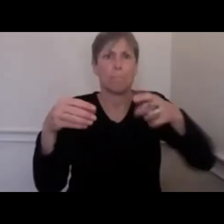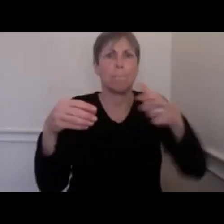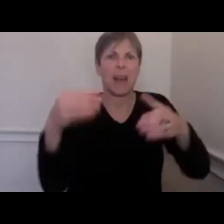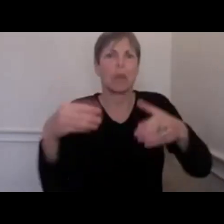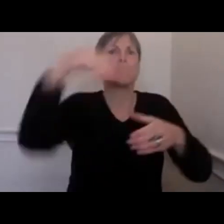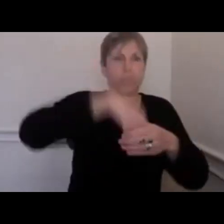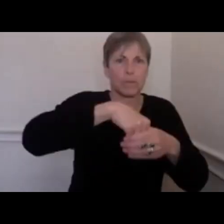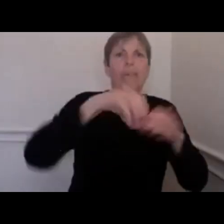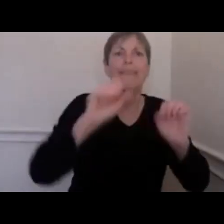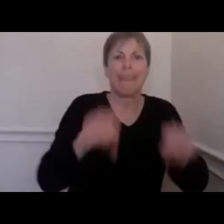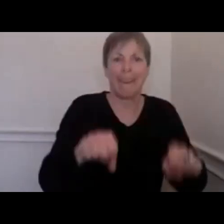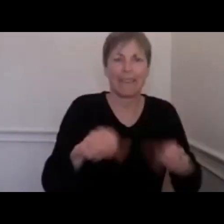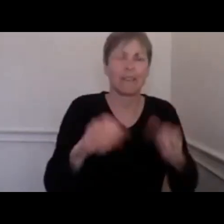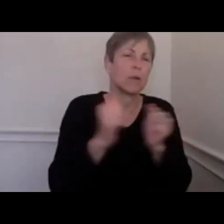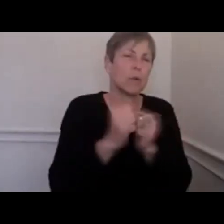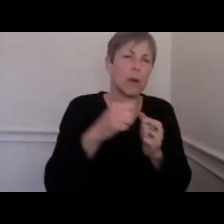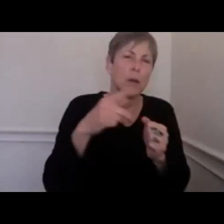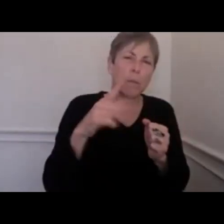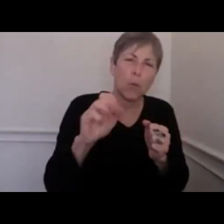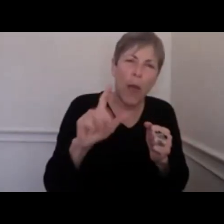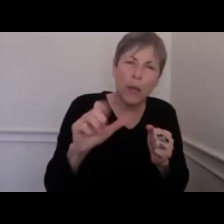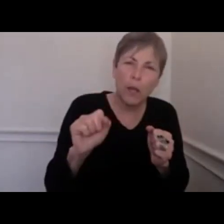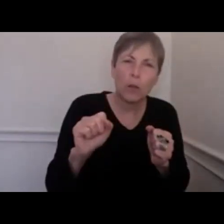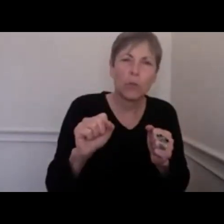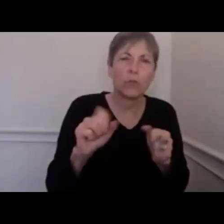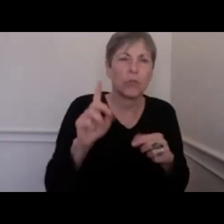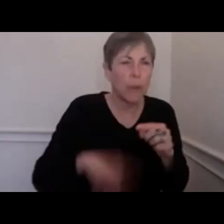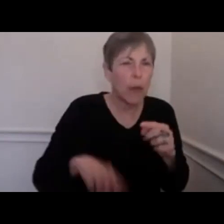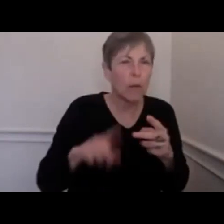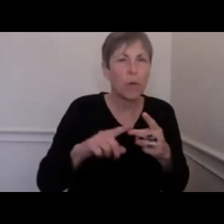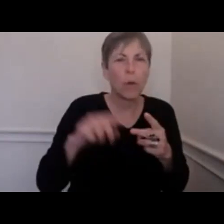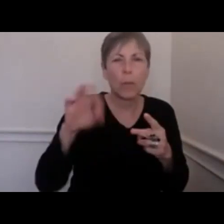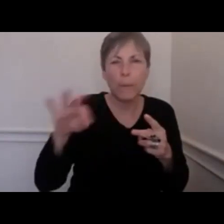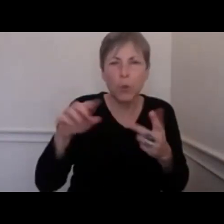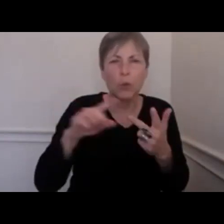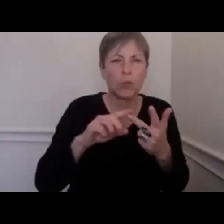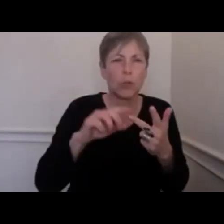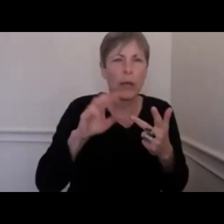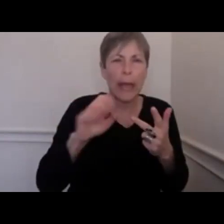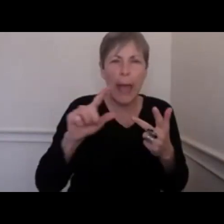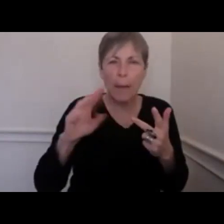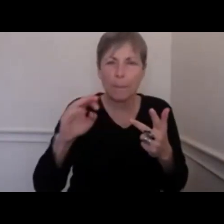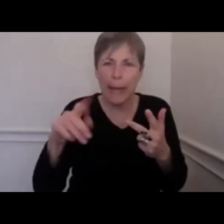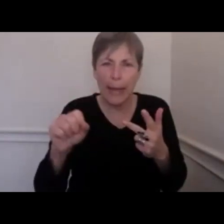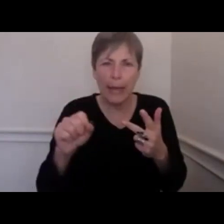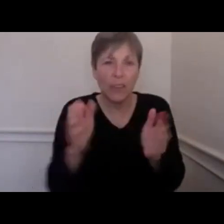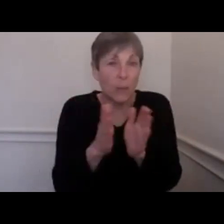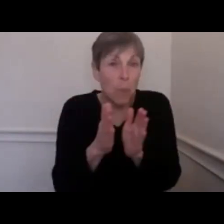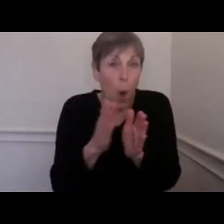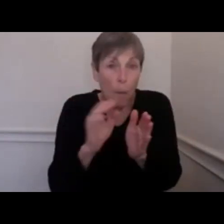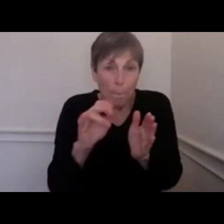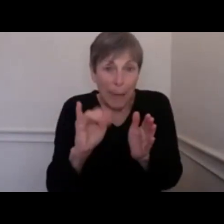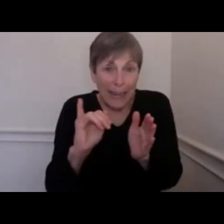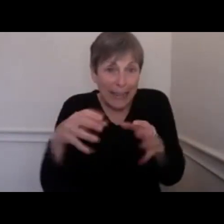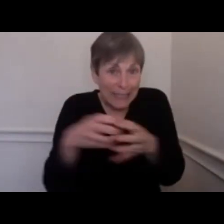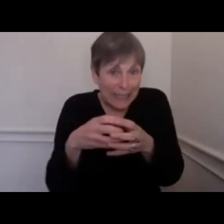and also with tomatoes, peppers, eggplants, these mini blocks make all the difference. But honestly, with basil, with